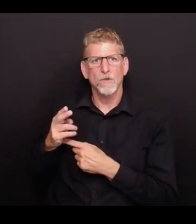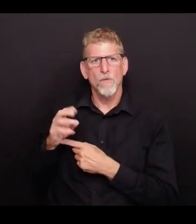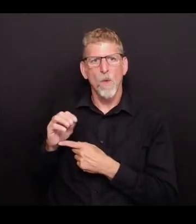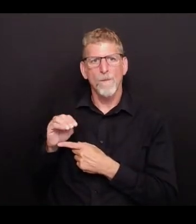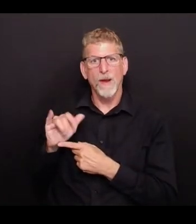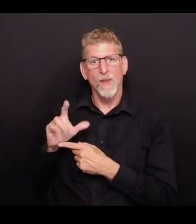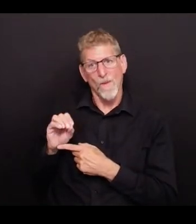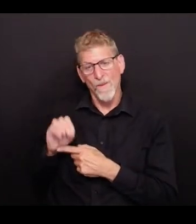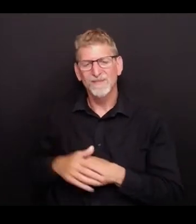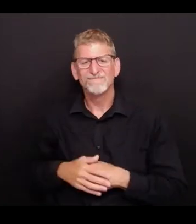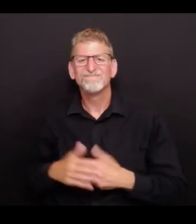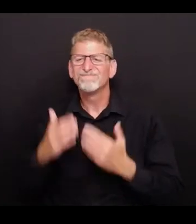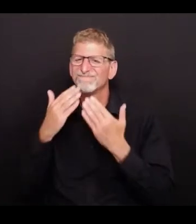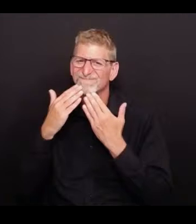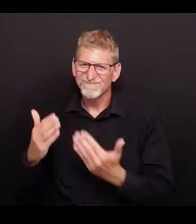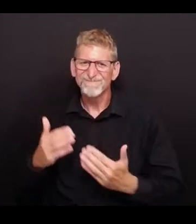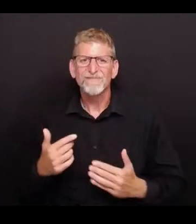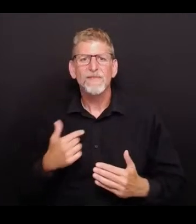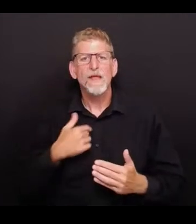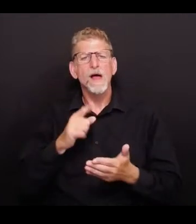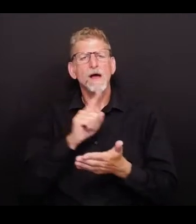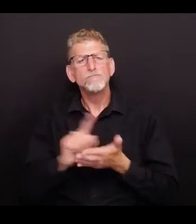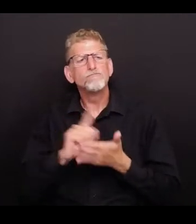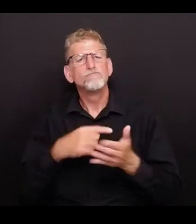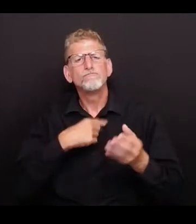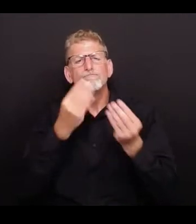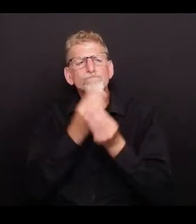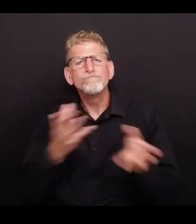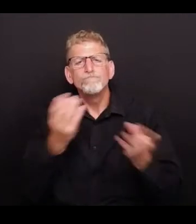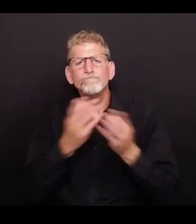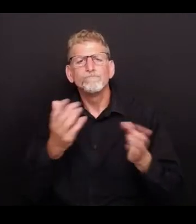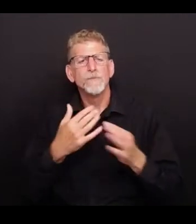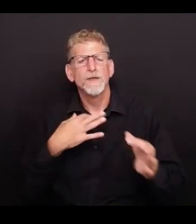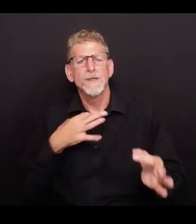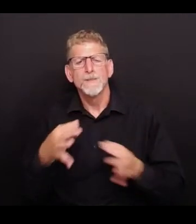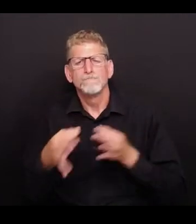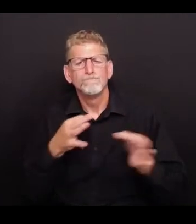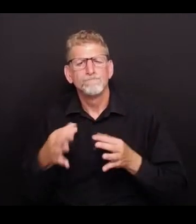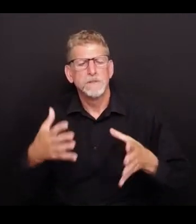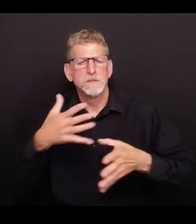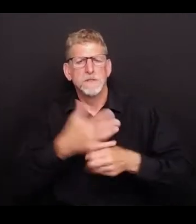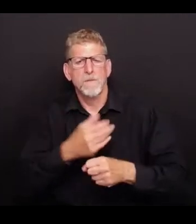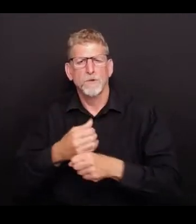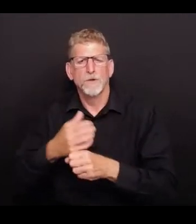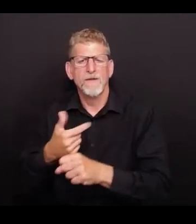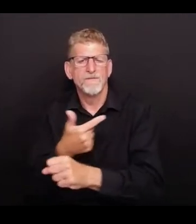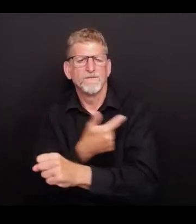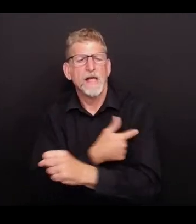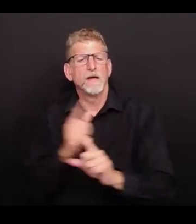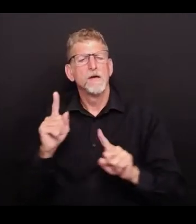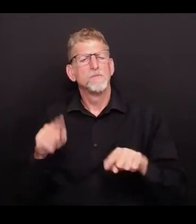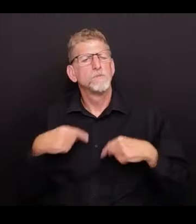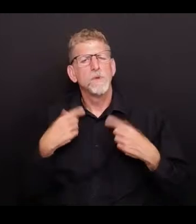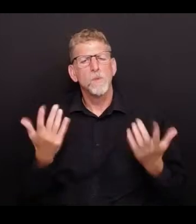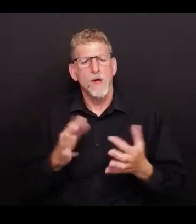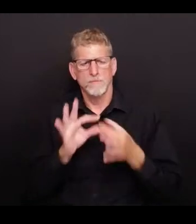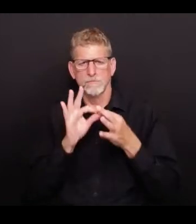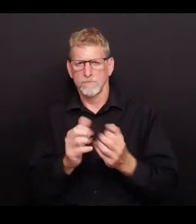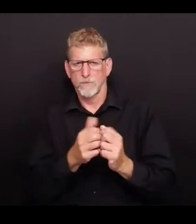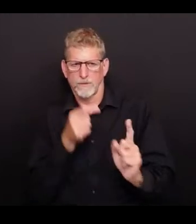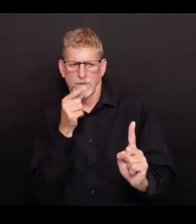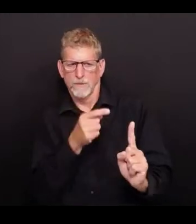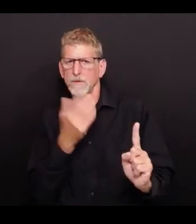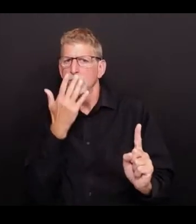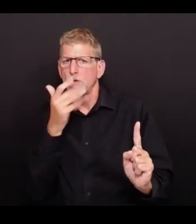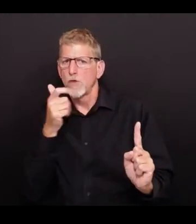Thank you, Director Ayersman. As part of my weekly updates going forward, I will be summarizing Minnesota's vaccination data by